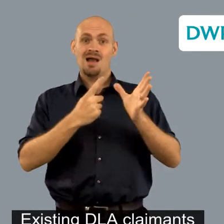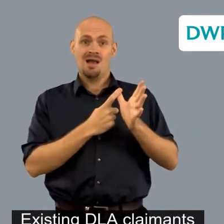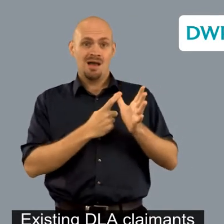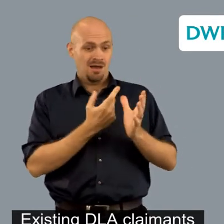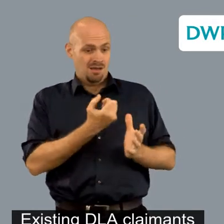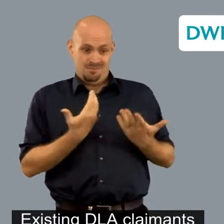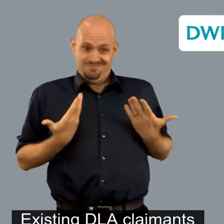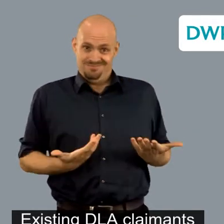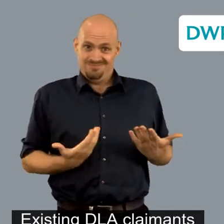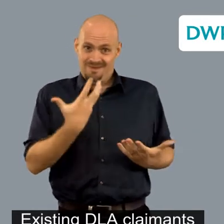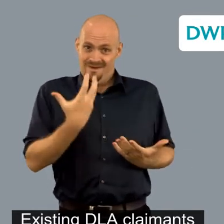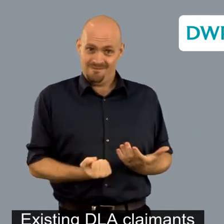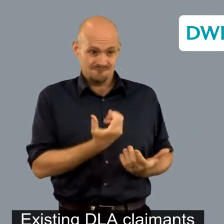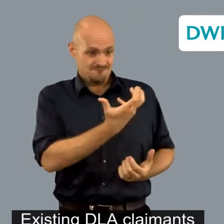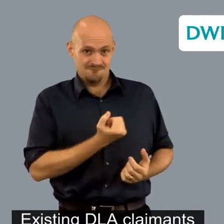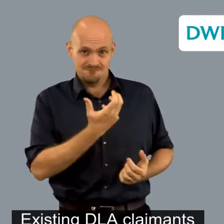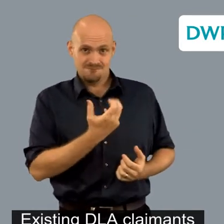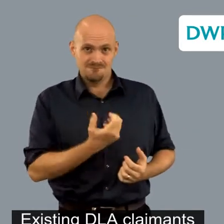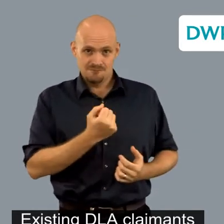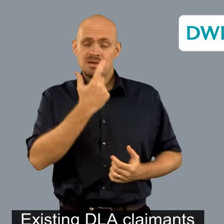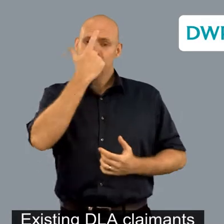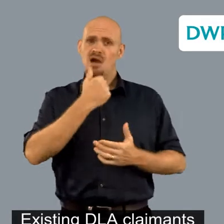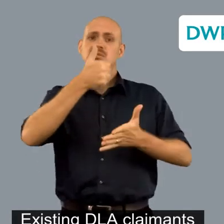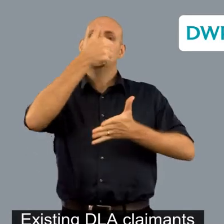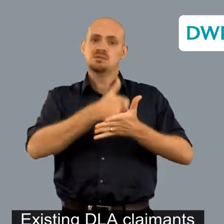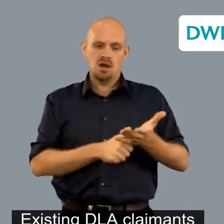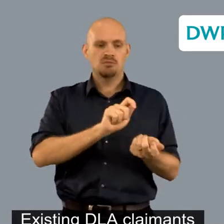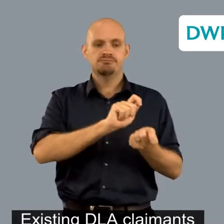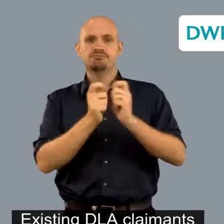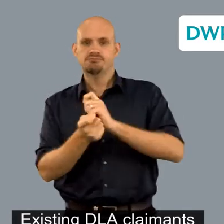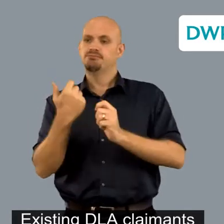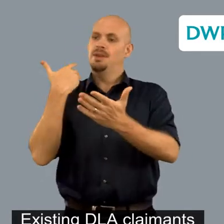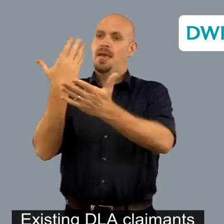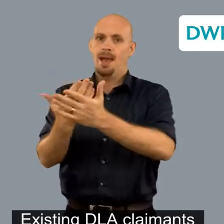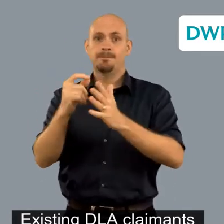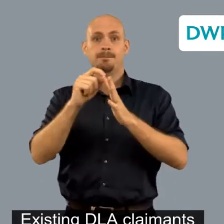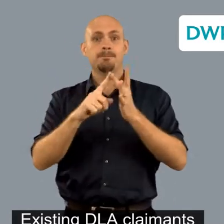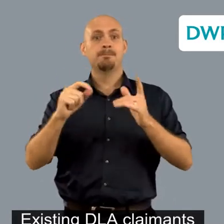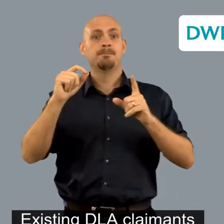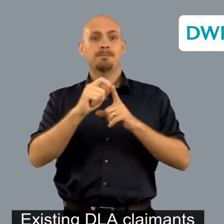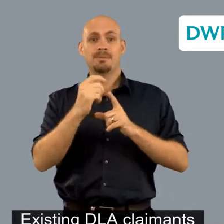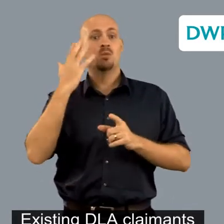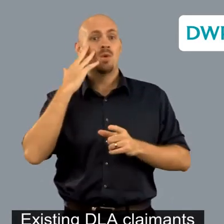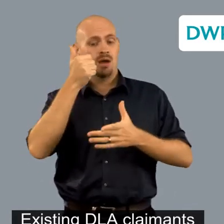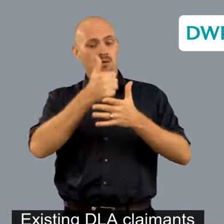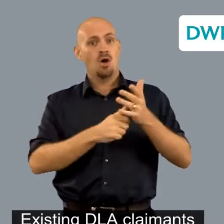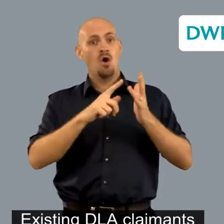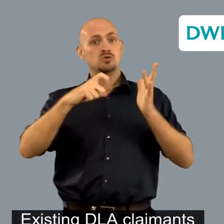Existing DLA claimants can claim PIP from October 2013,